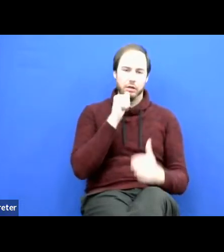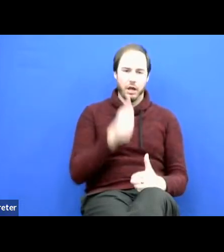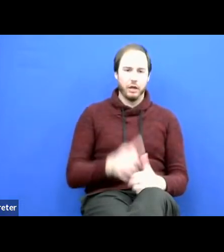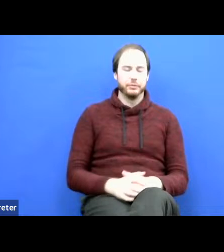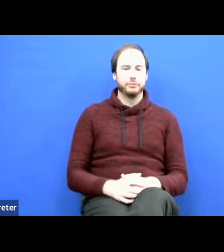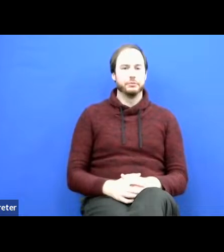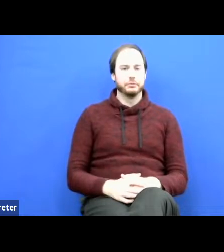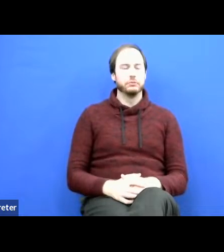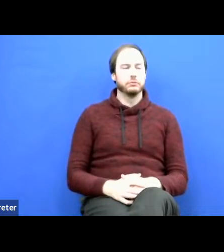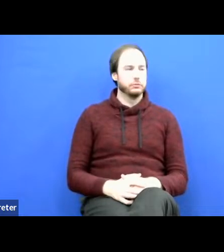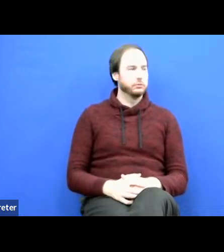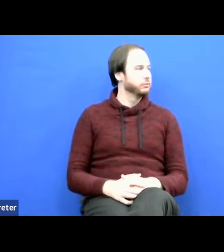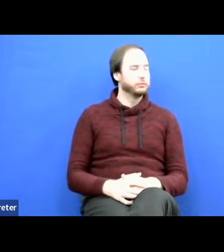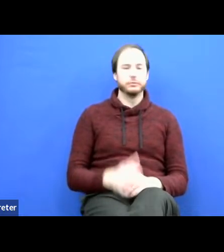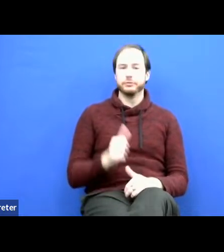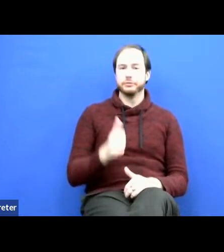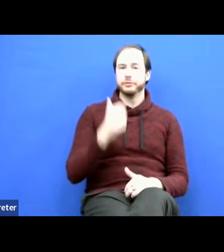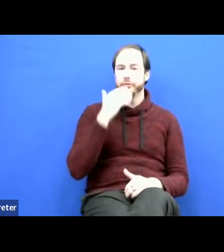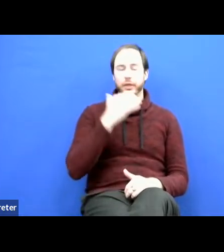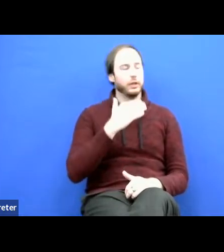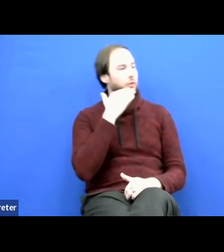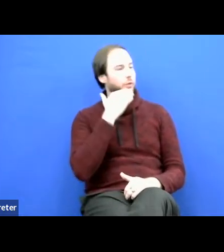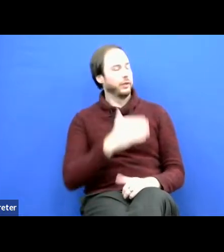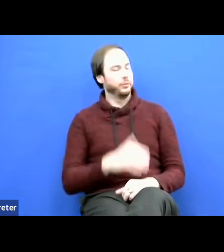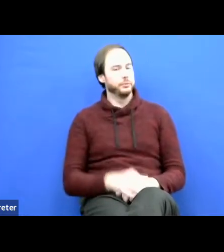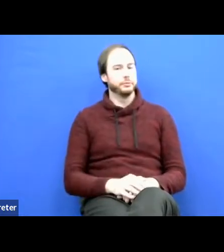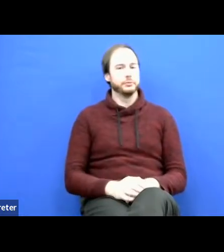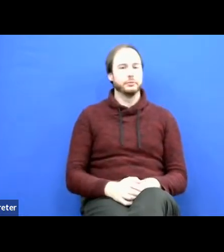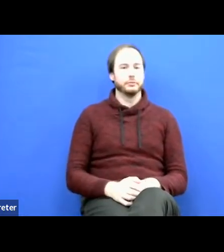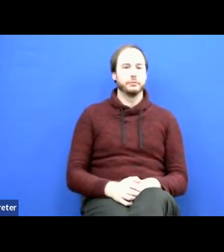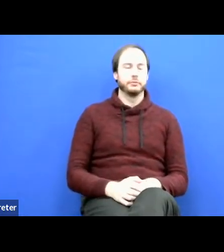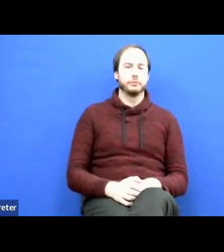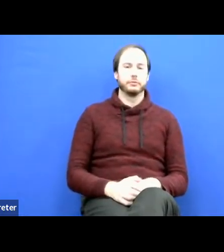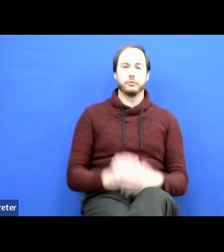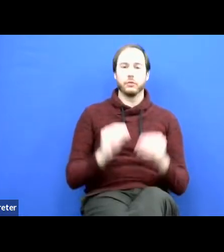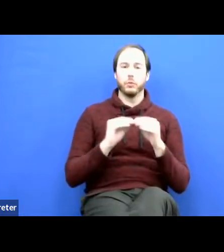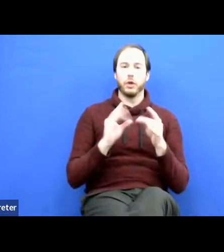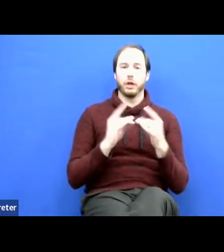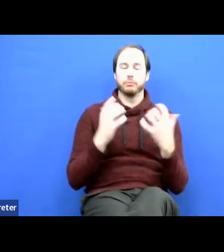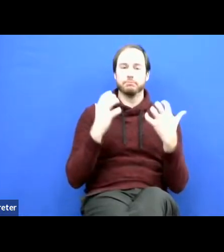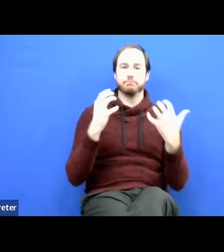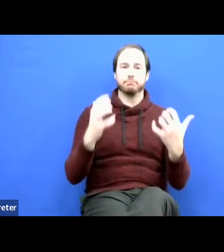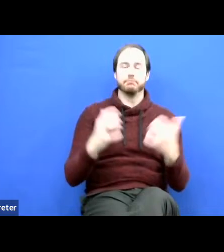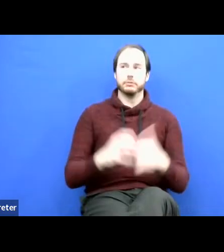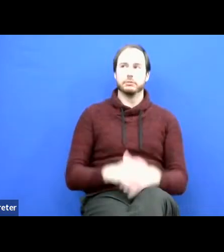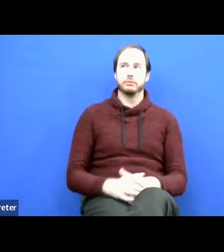yard. Okay, Thank you. Thank you. for your thank time. you. Anyone else?